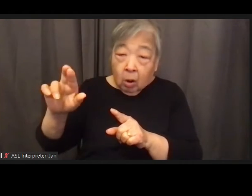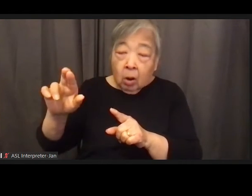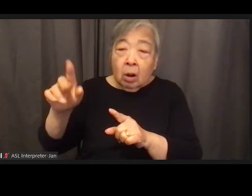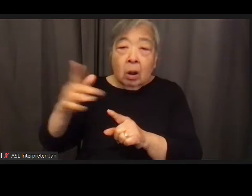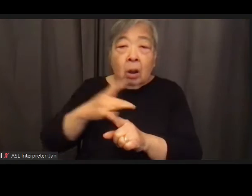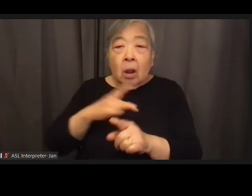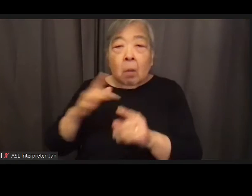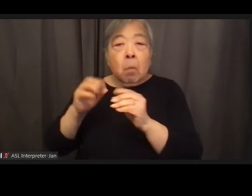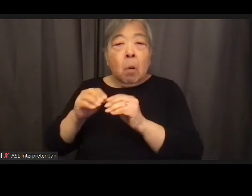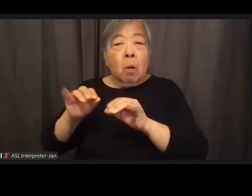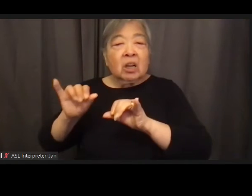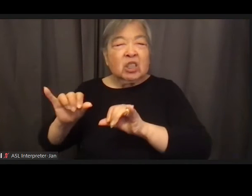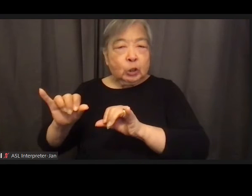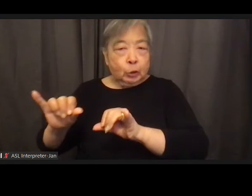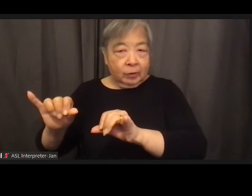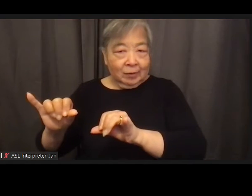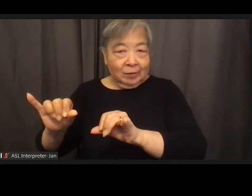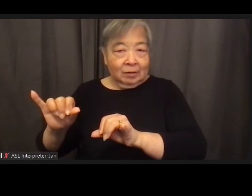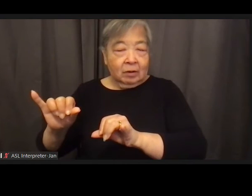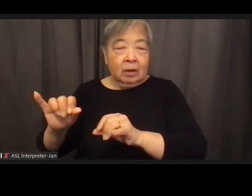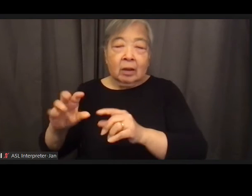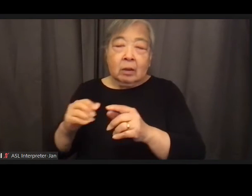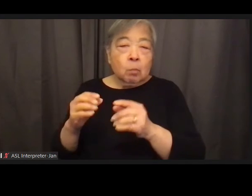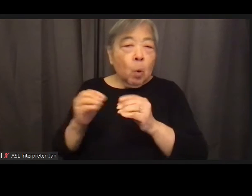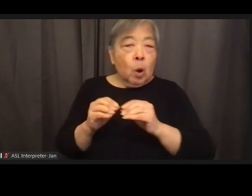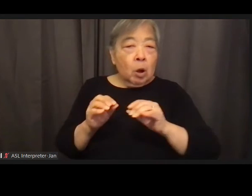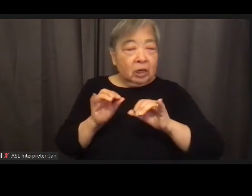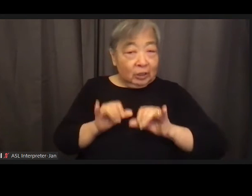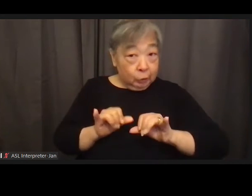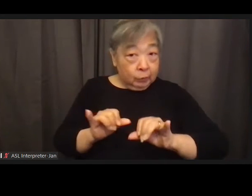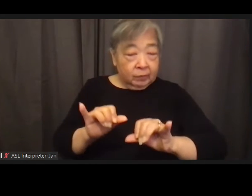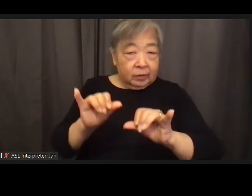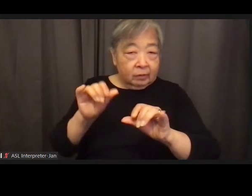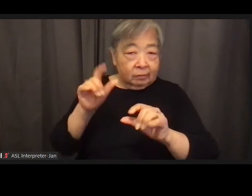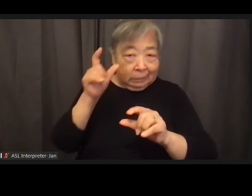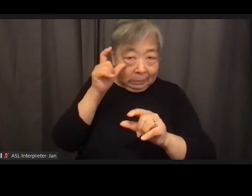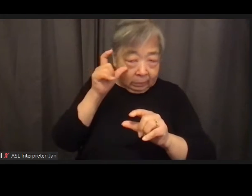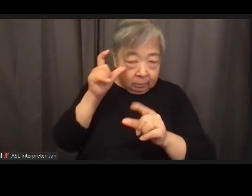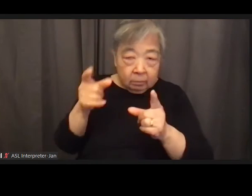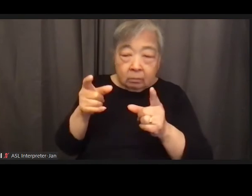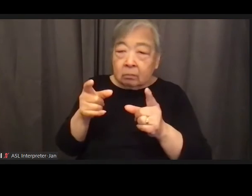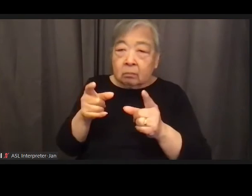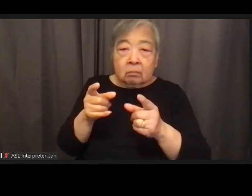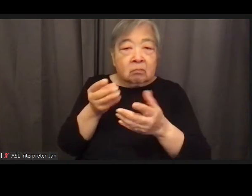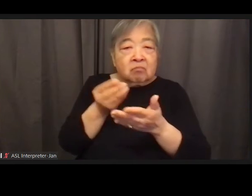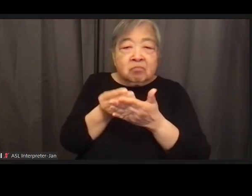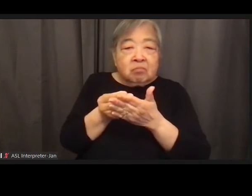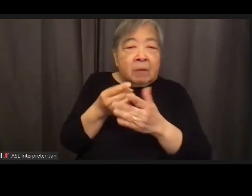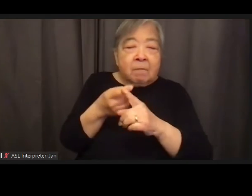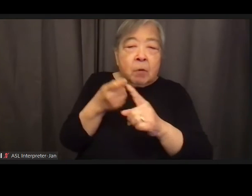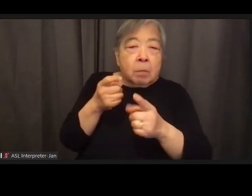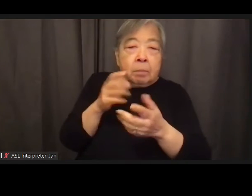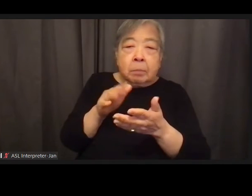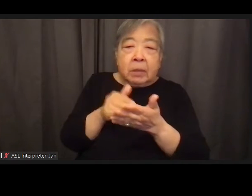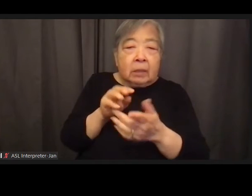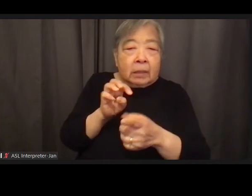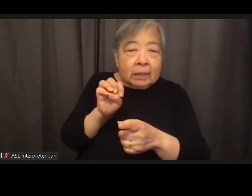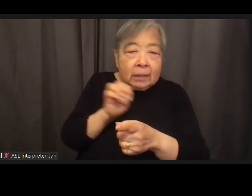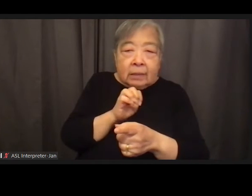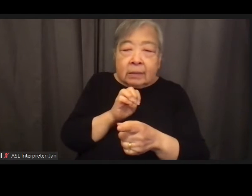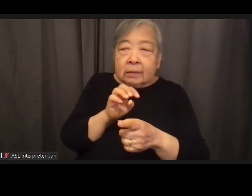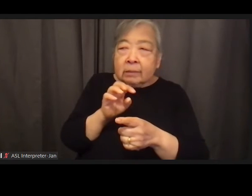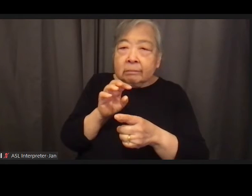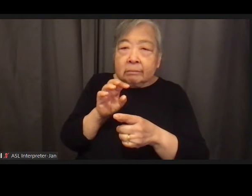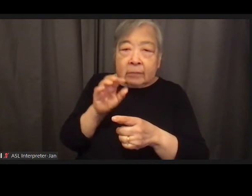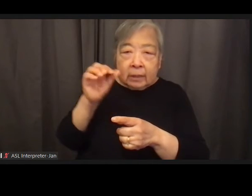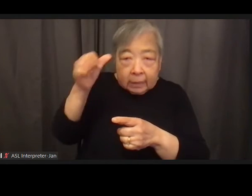conservative version of Islam came in, and it was well financed from the Middle East, both in India and so